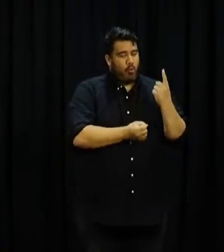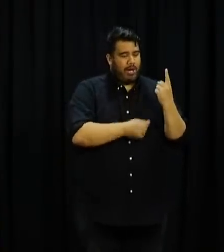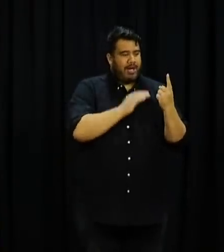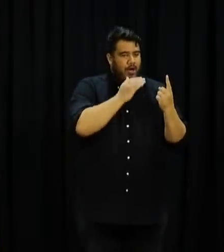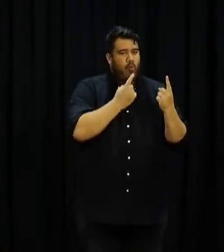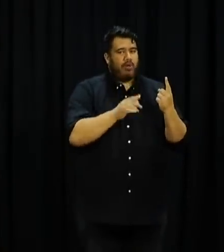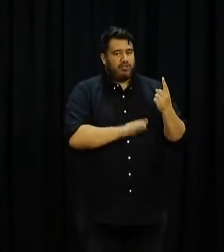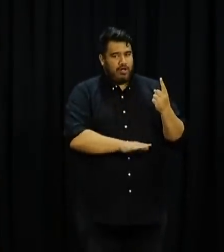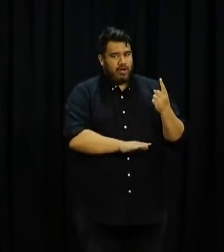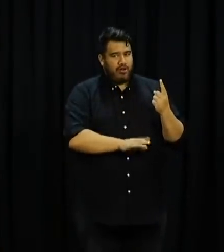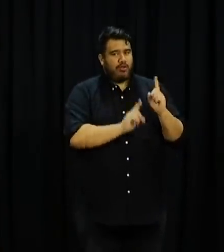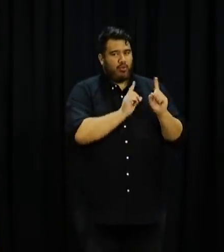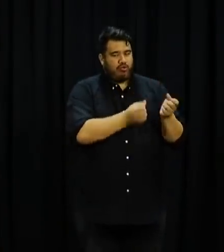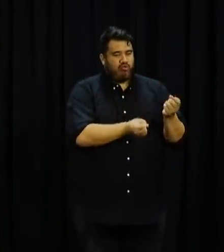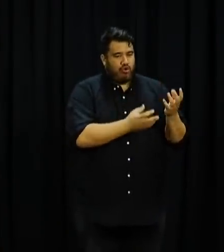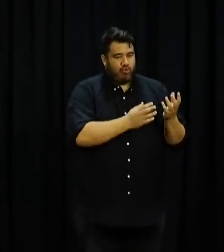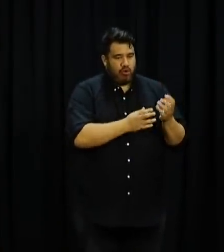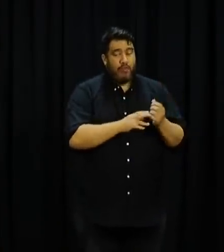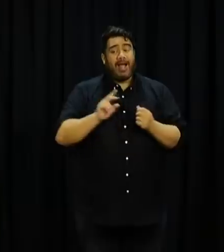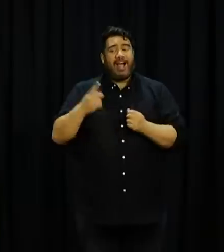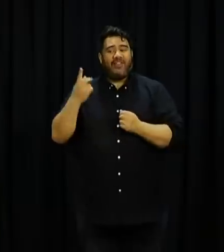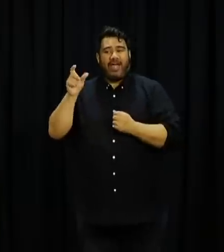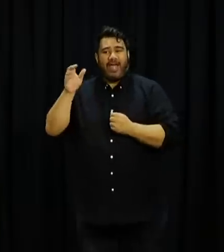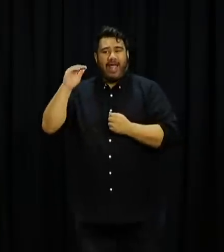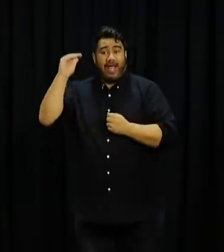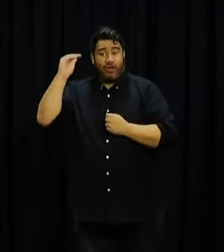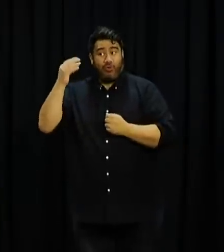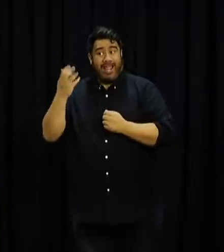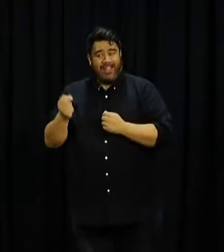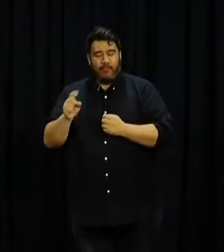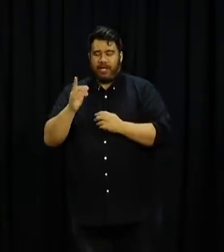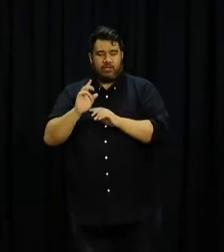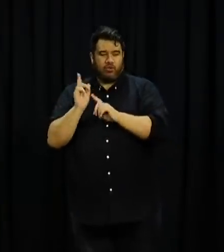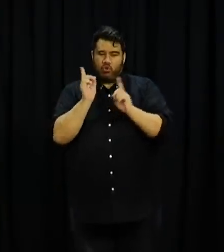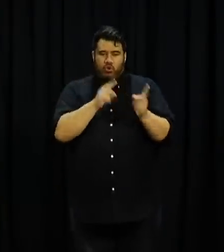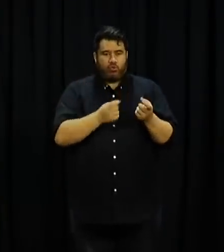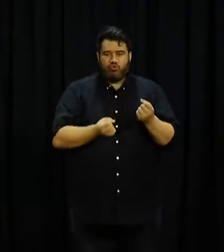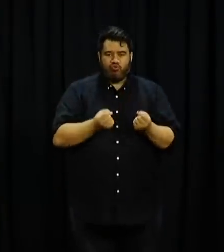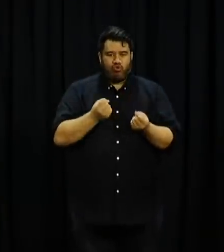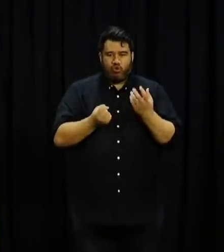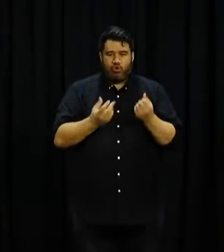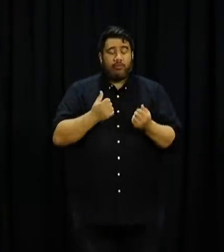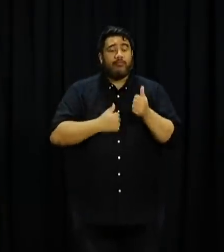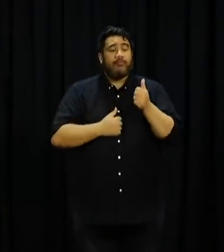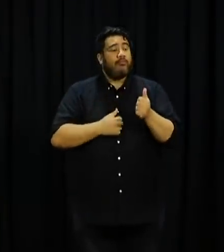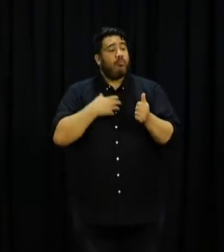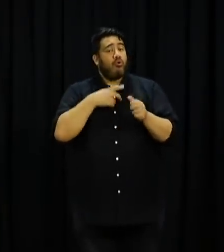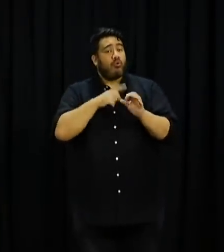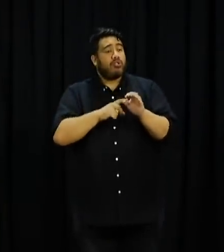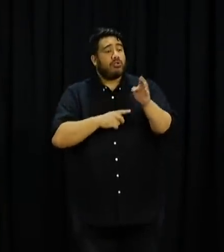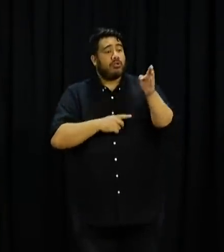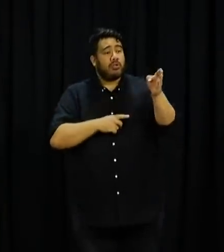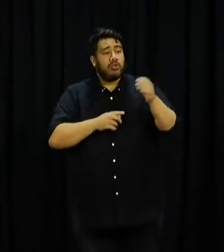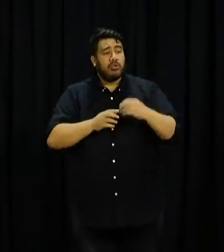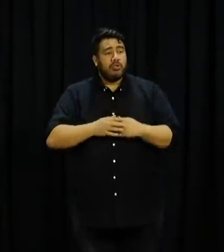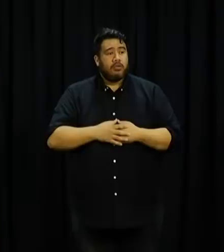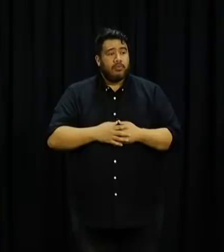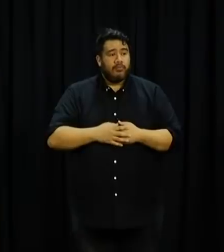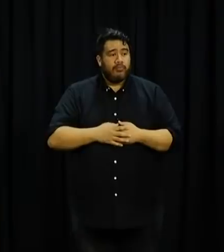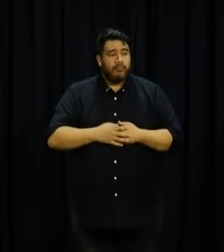one adult and one child. Okay, I'll just check who hasn't had questions. Yep. What's the risk of those